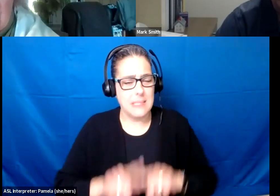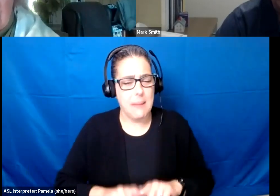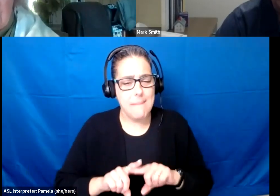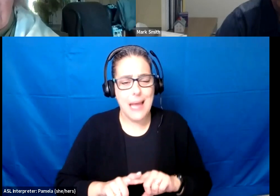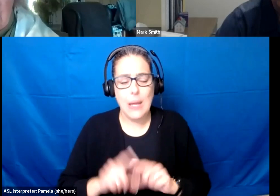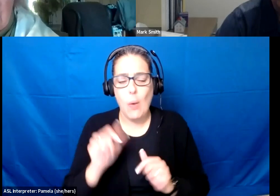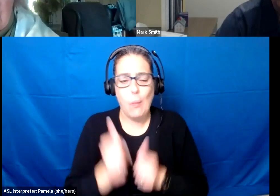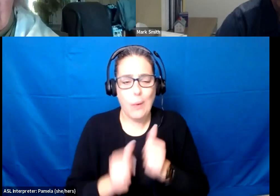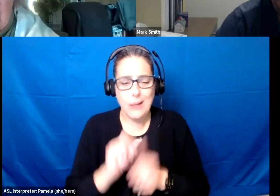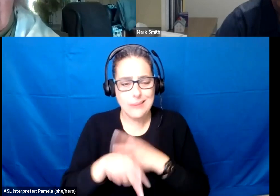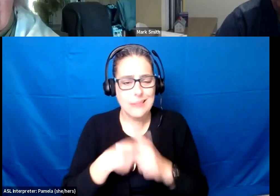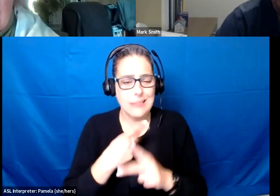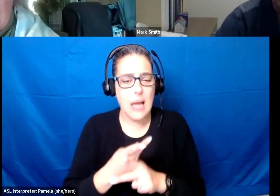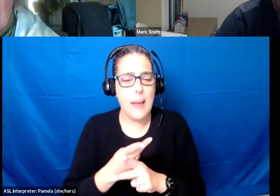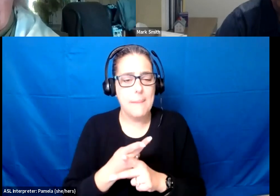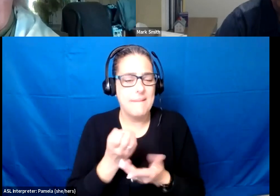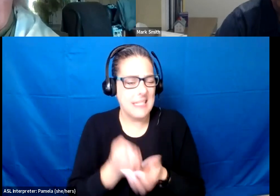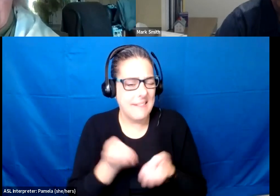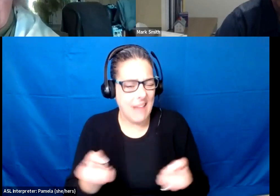mouse around.